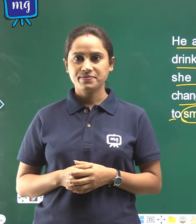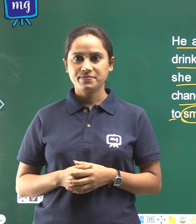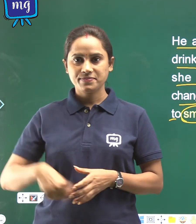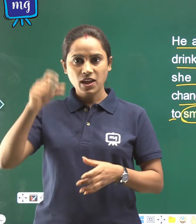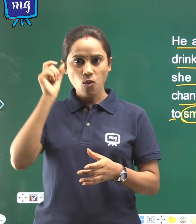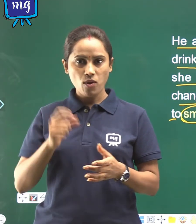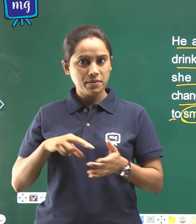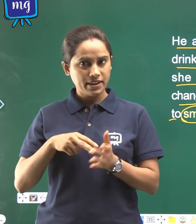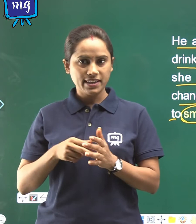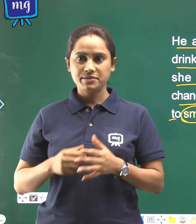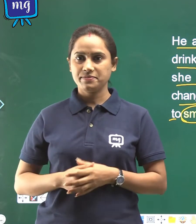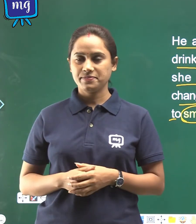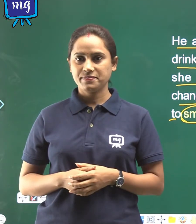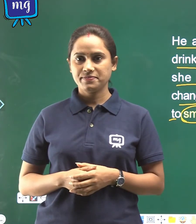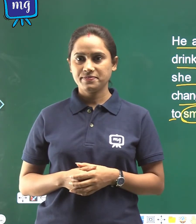Word meaning: